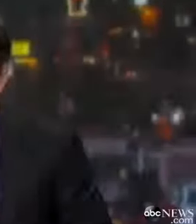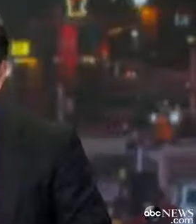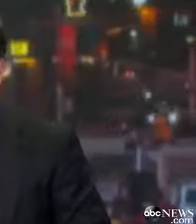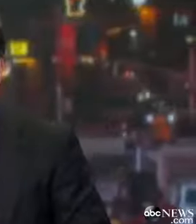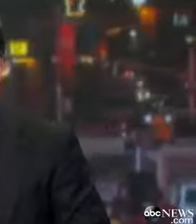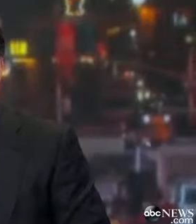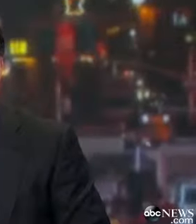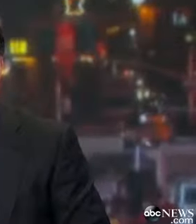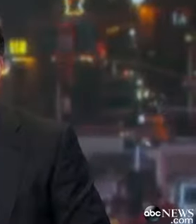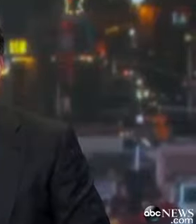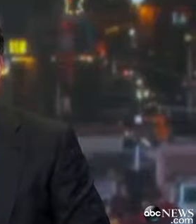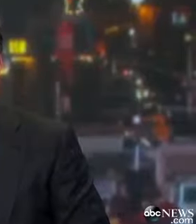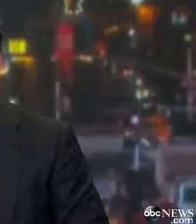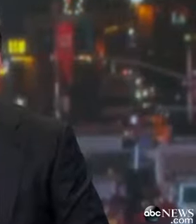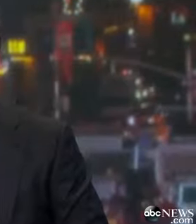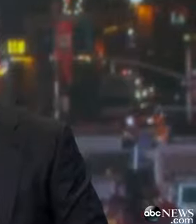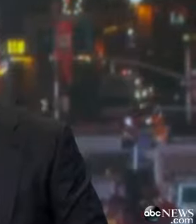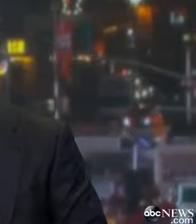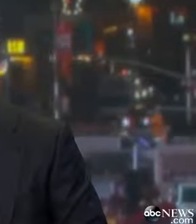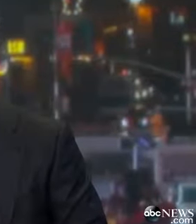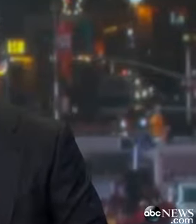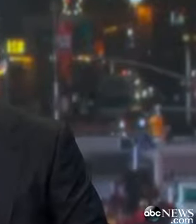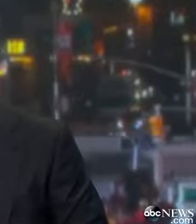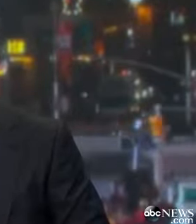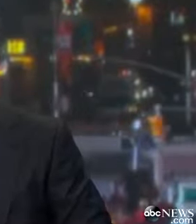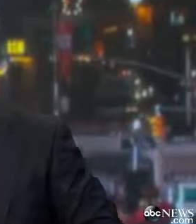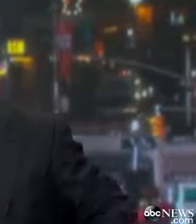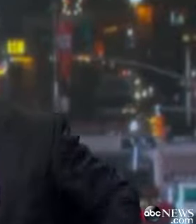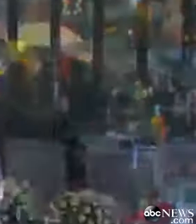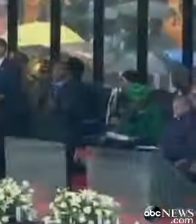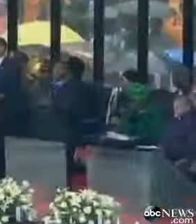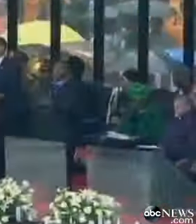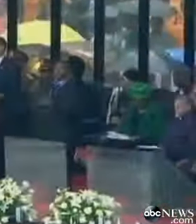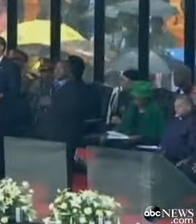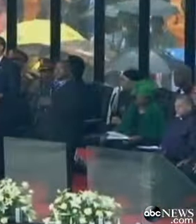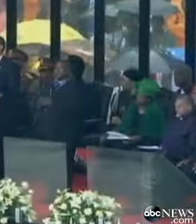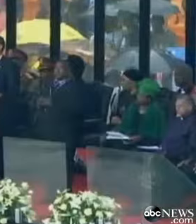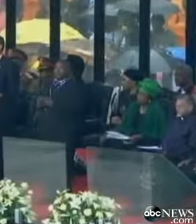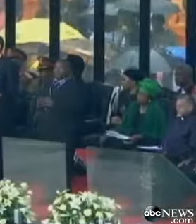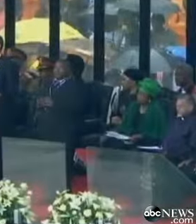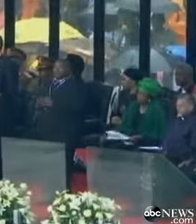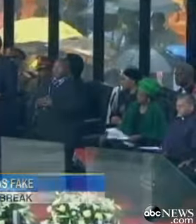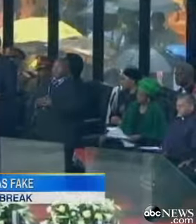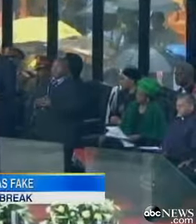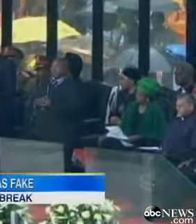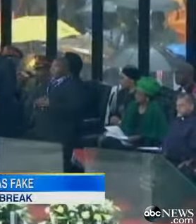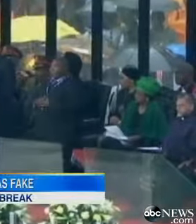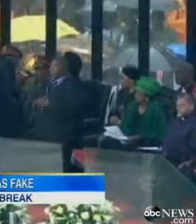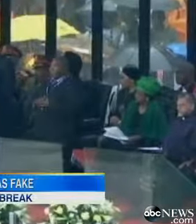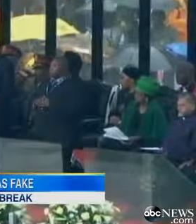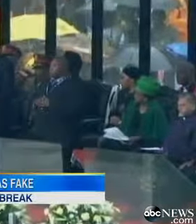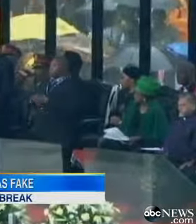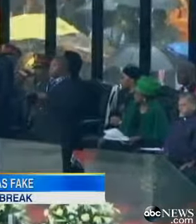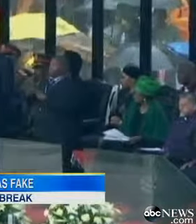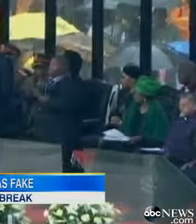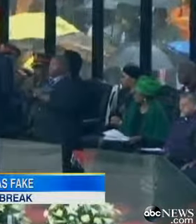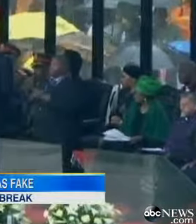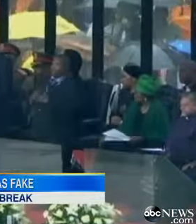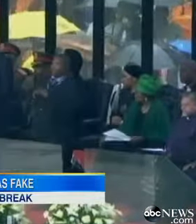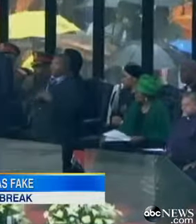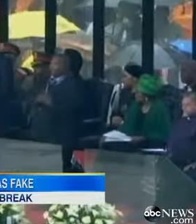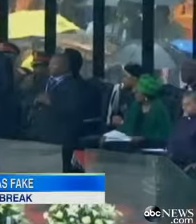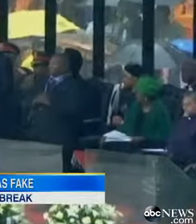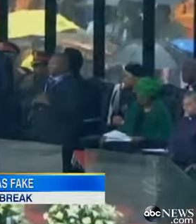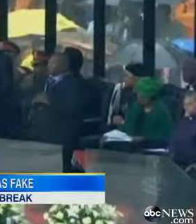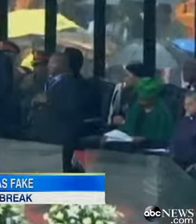We're hearing now from that infamous imposter at Nelson Mandela's memorial service. The sign language interpreter on stage, just inches from President Obama, was